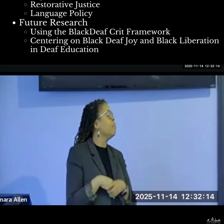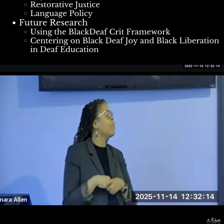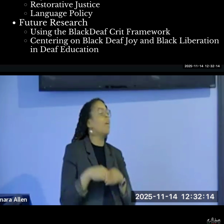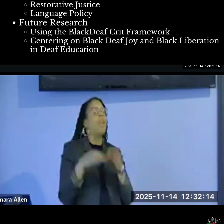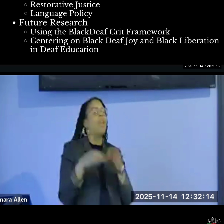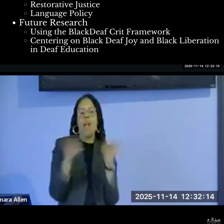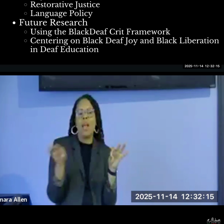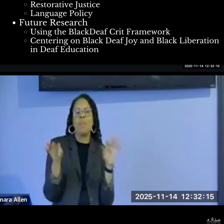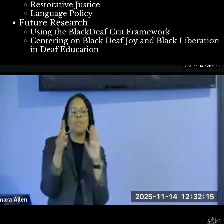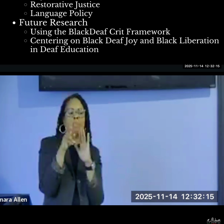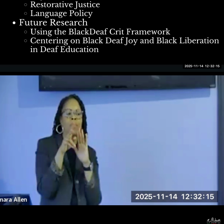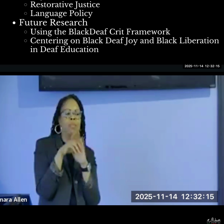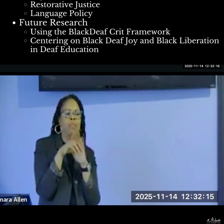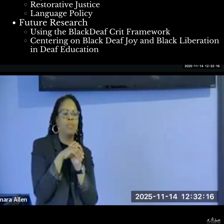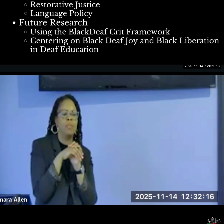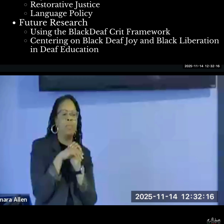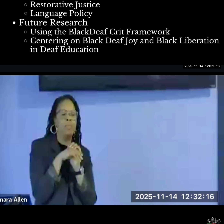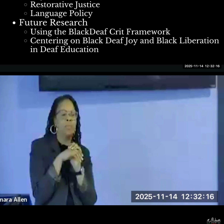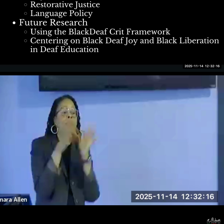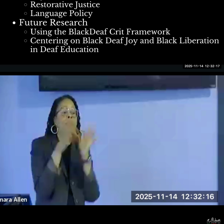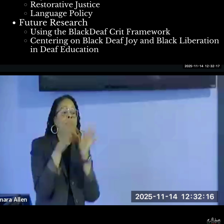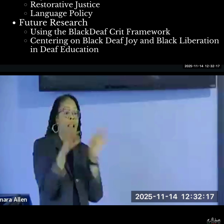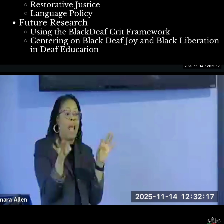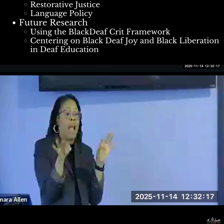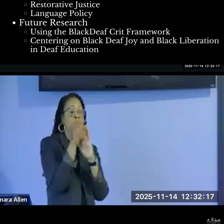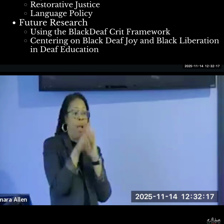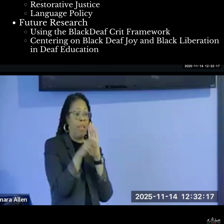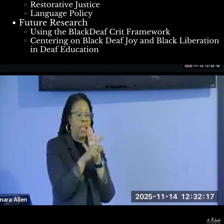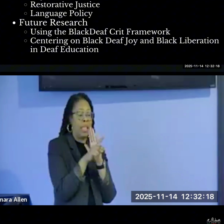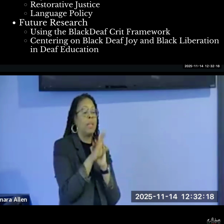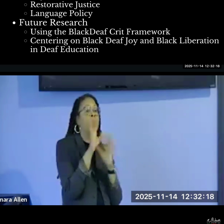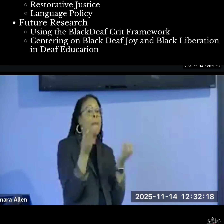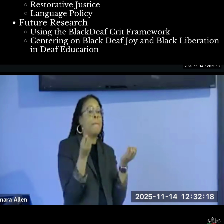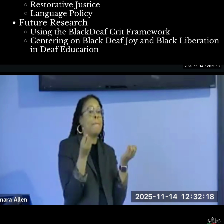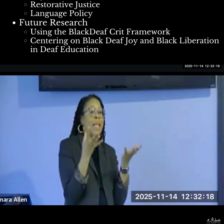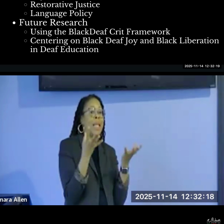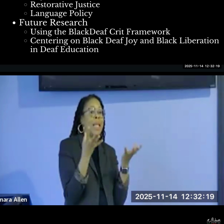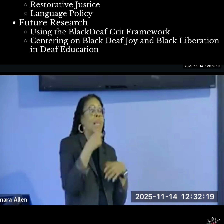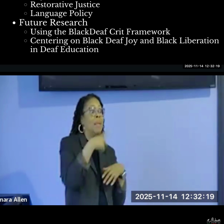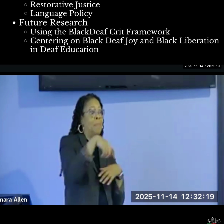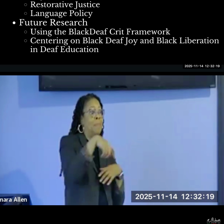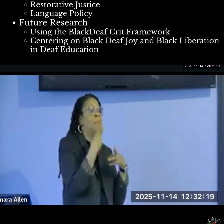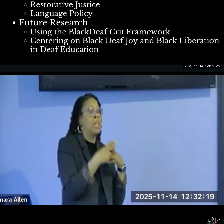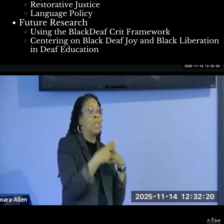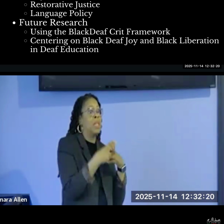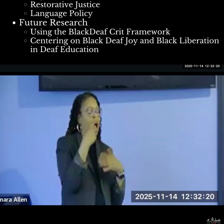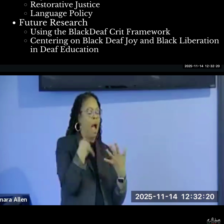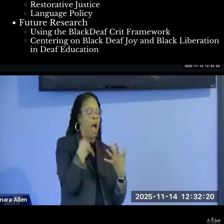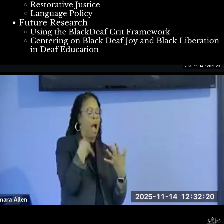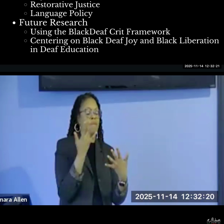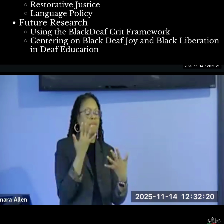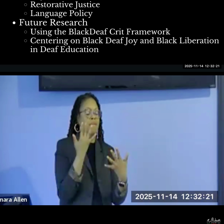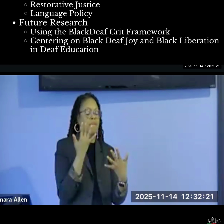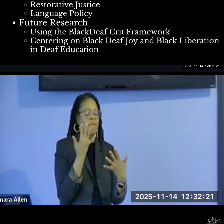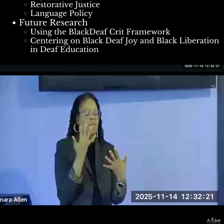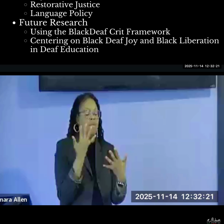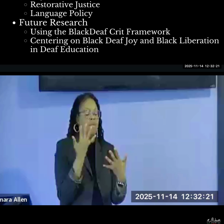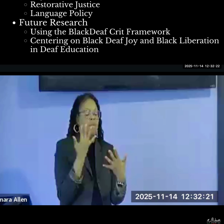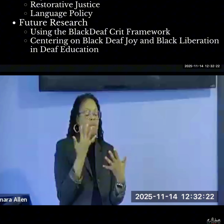self-esteem. And that's the best approach for discipline, is through love. Now with language